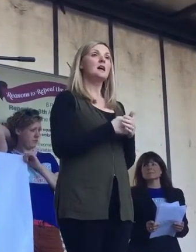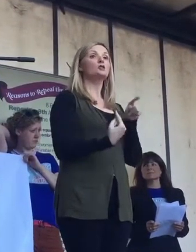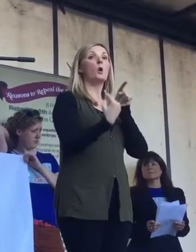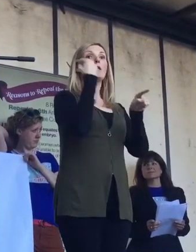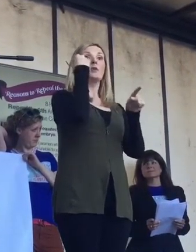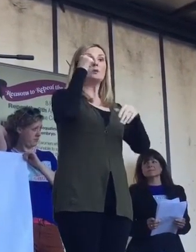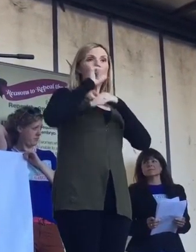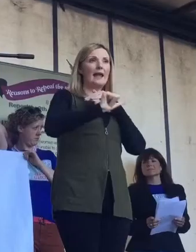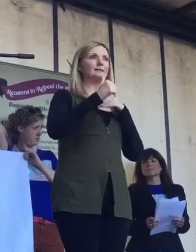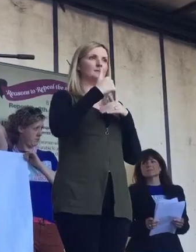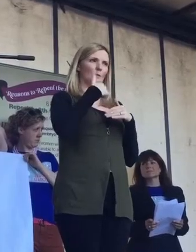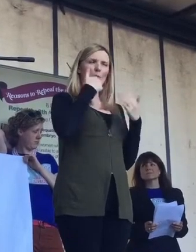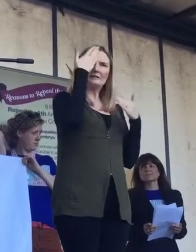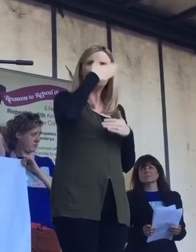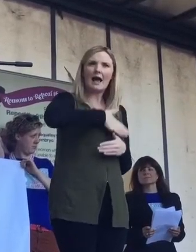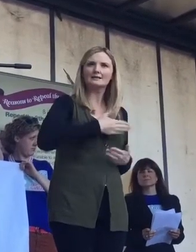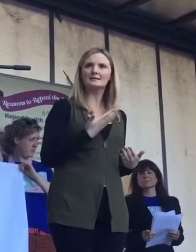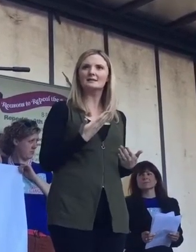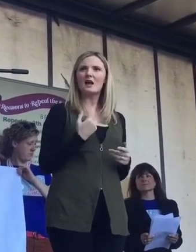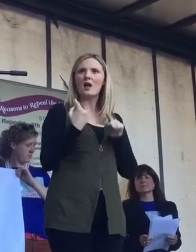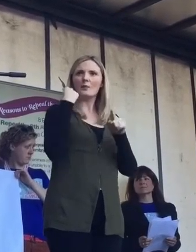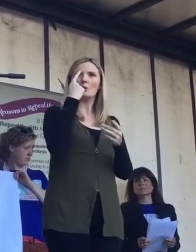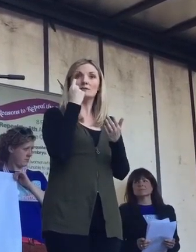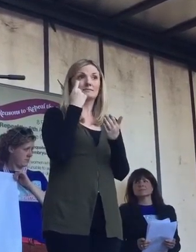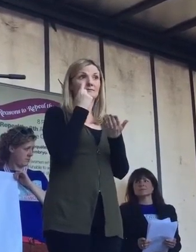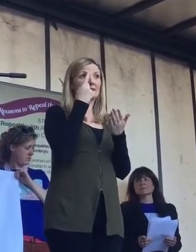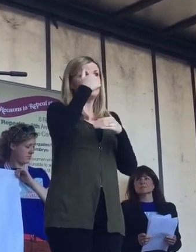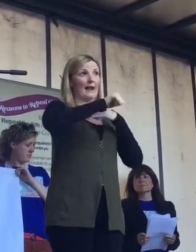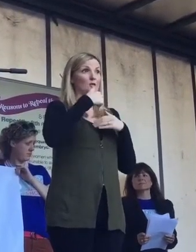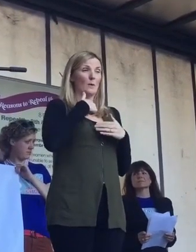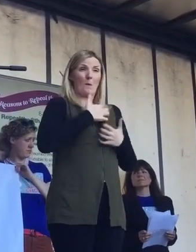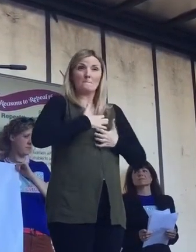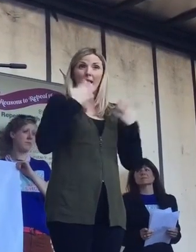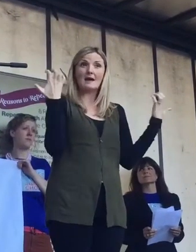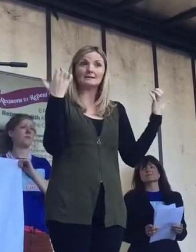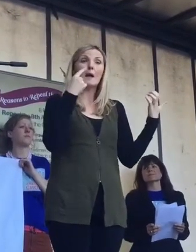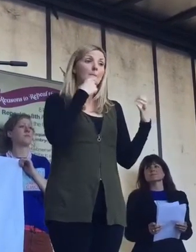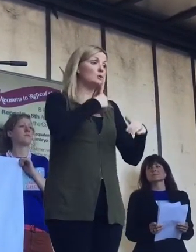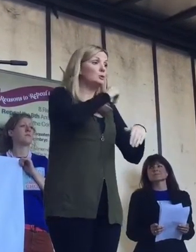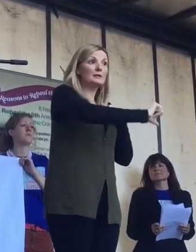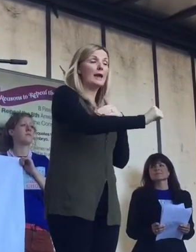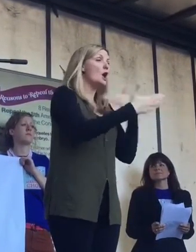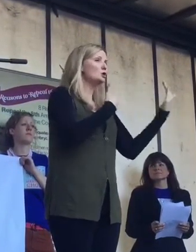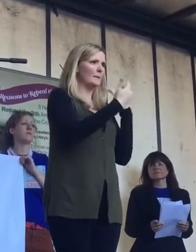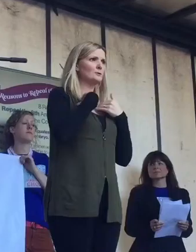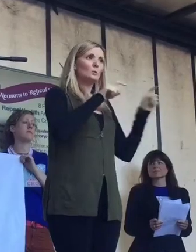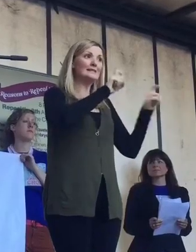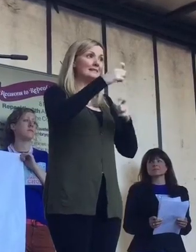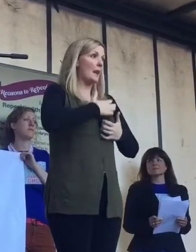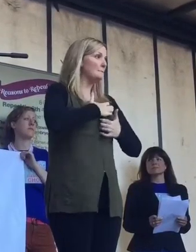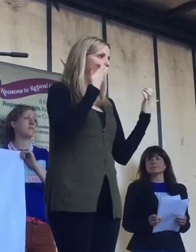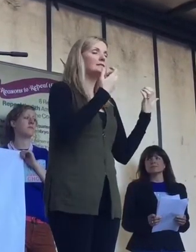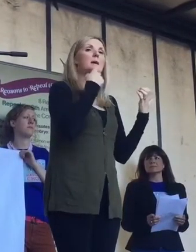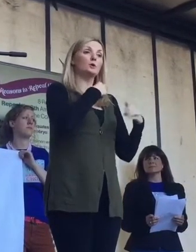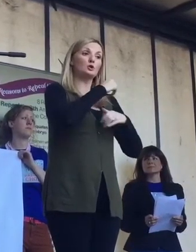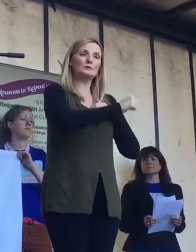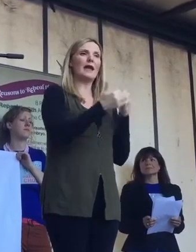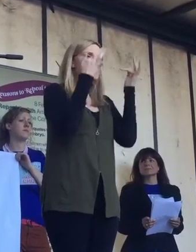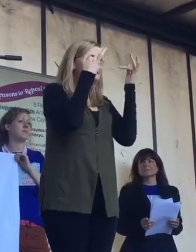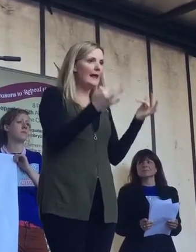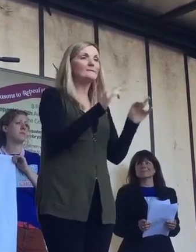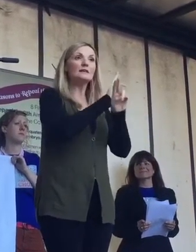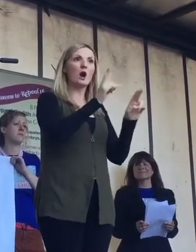we were sad and when we were mad. But today, even though we're still mad, it's definitely not